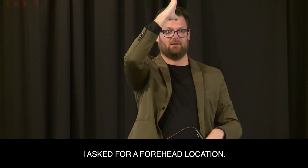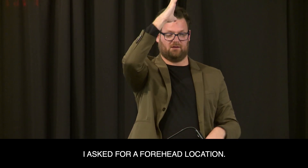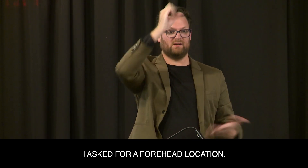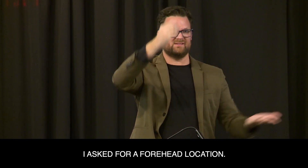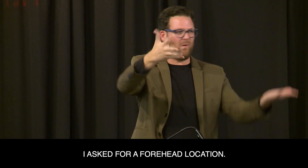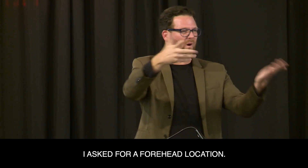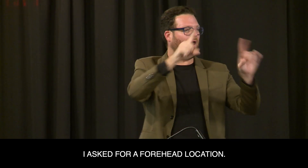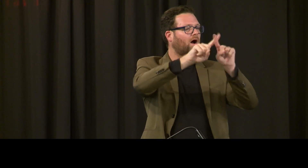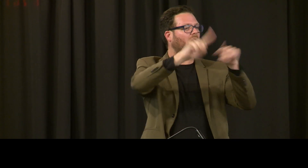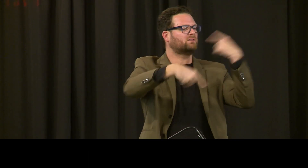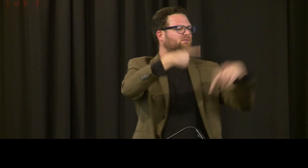location.